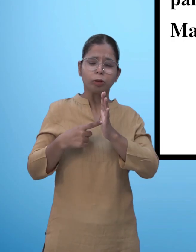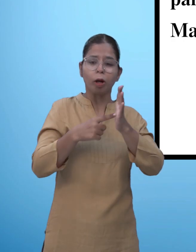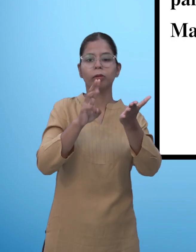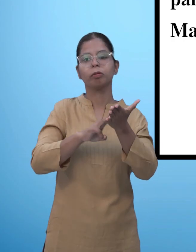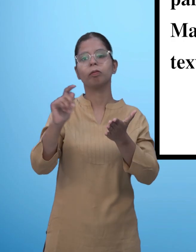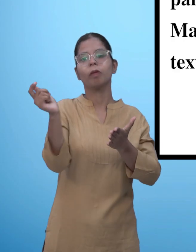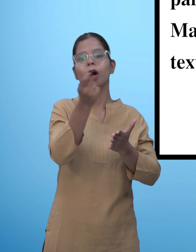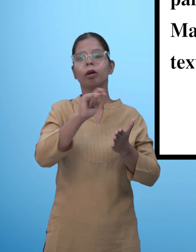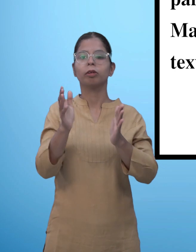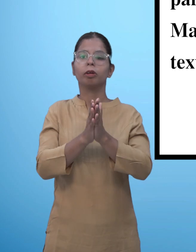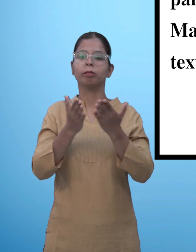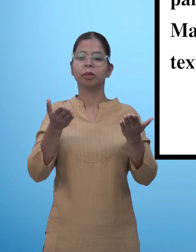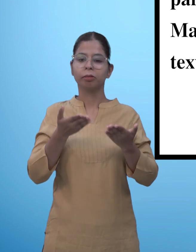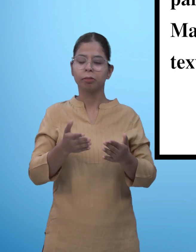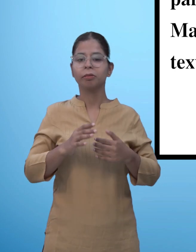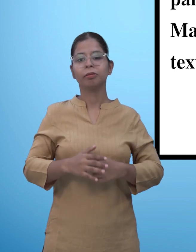most famous texts.